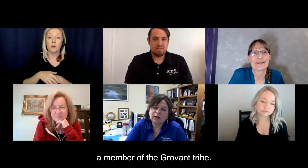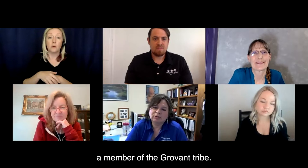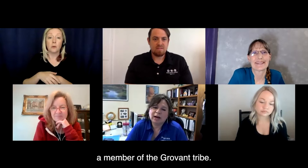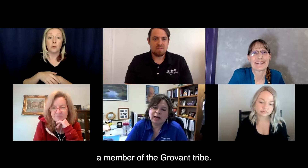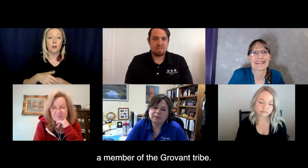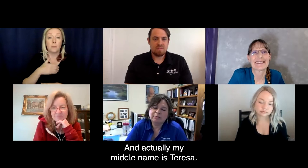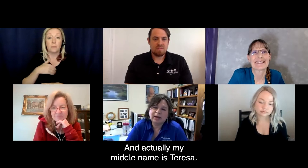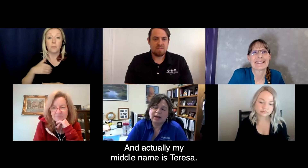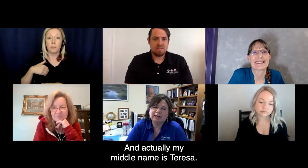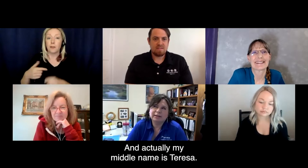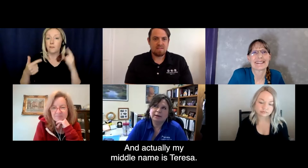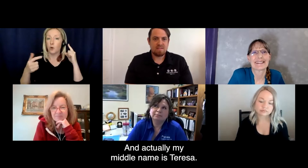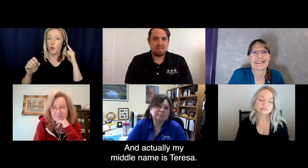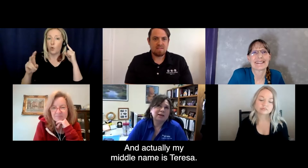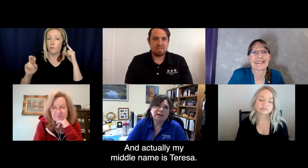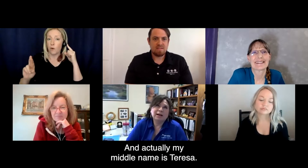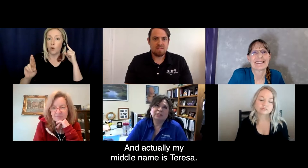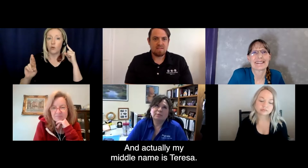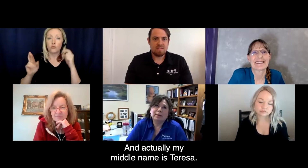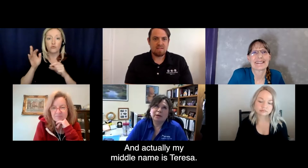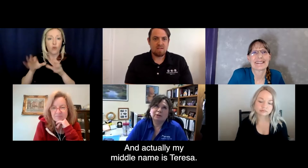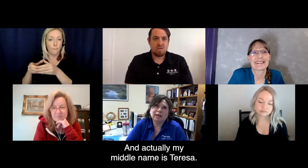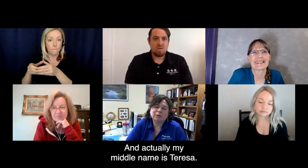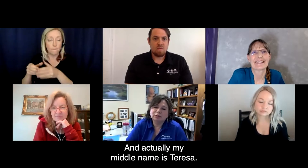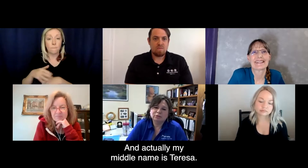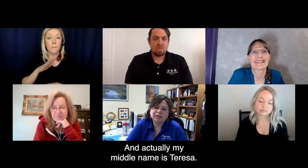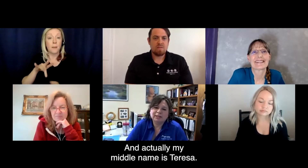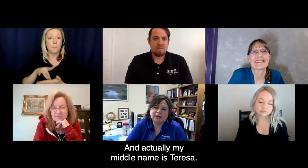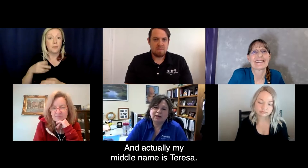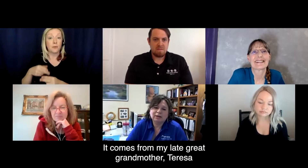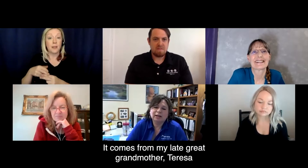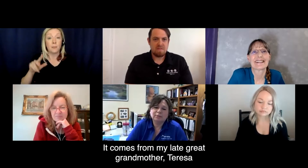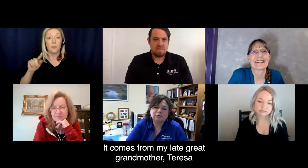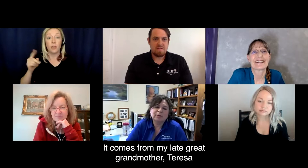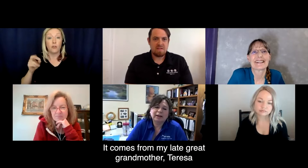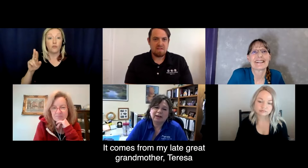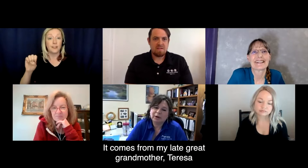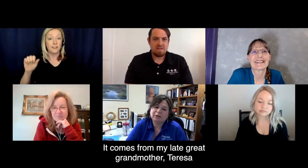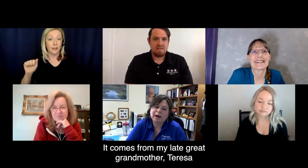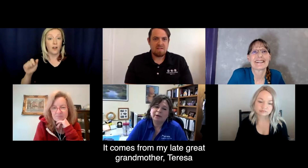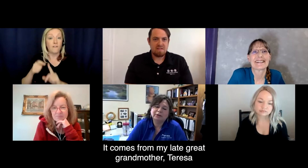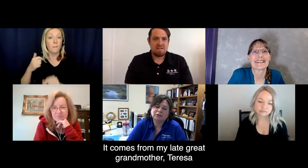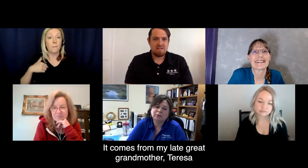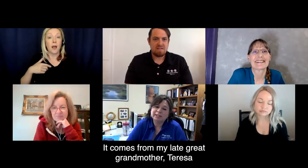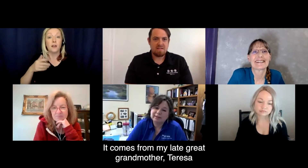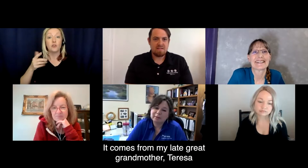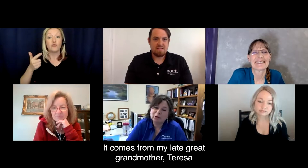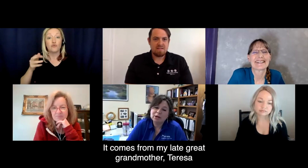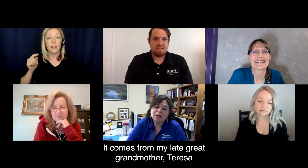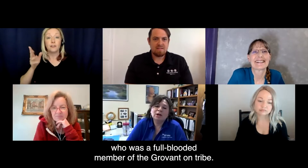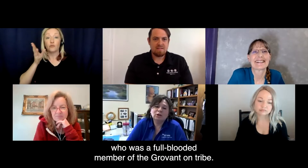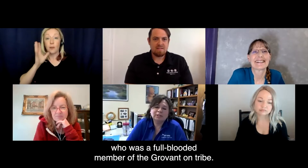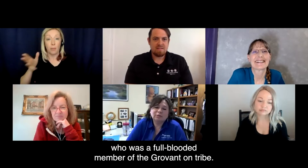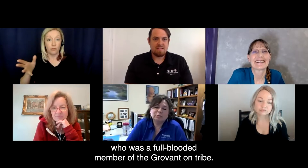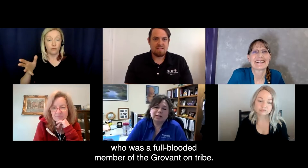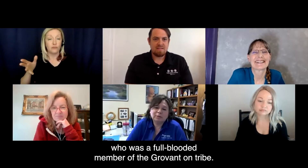Grovant tribe. And actually my middle name is Teresa. It comes from my late great grandmother, Teresa Lamble,